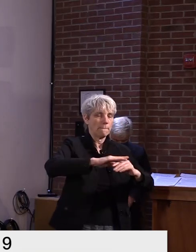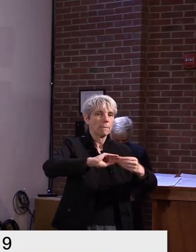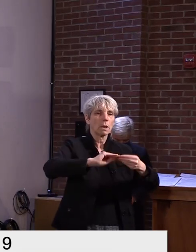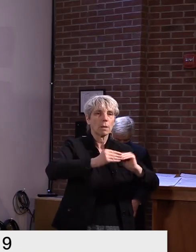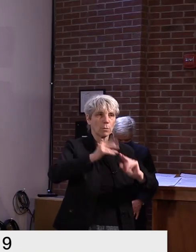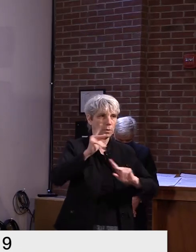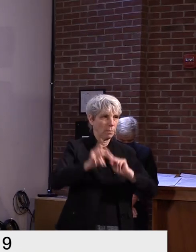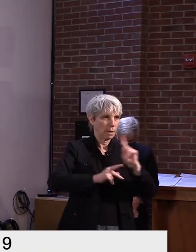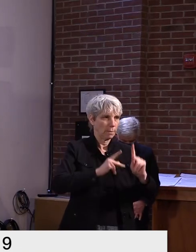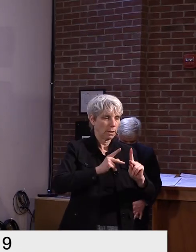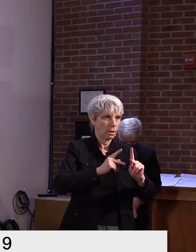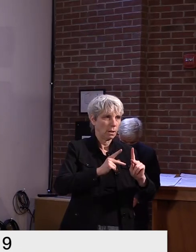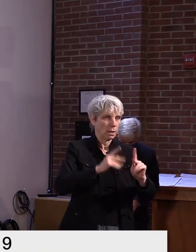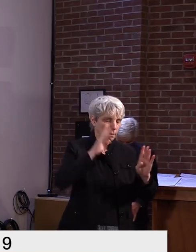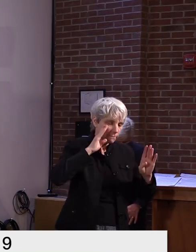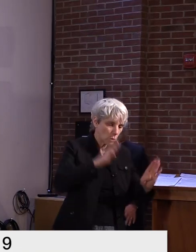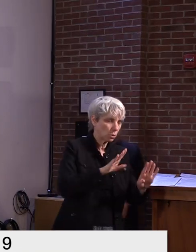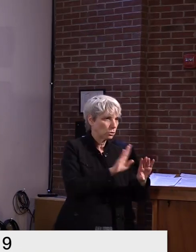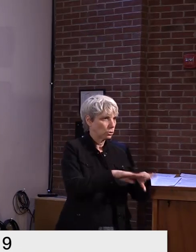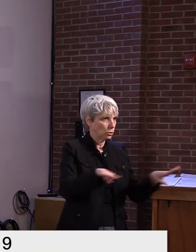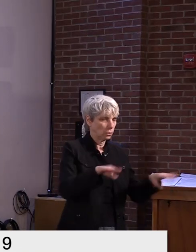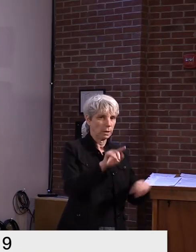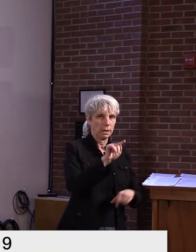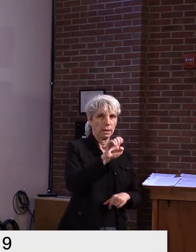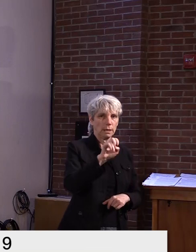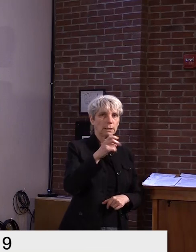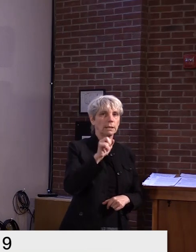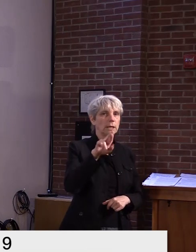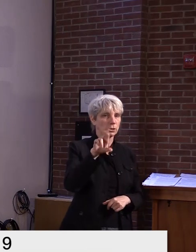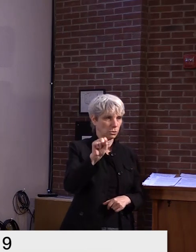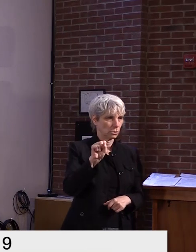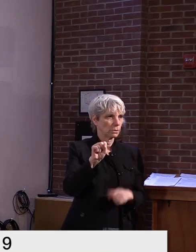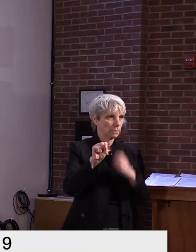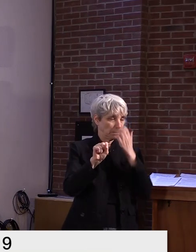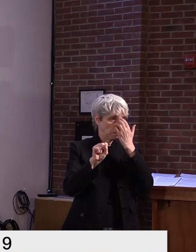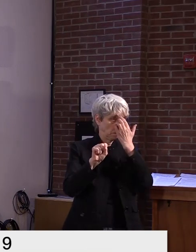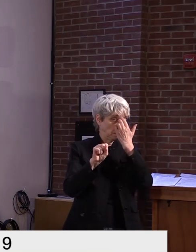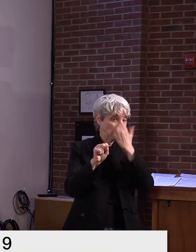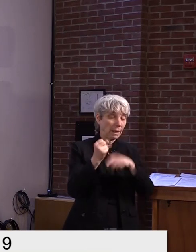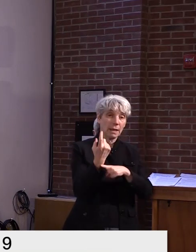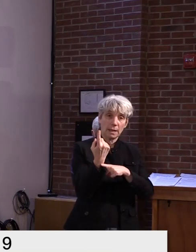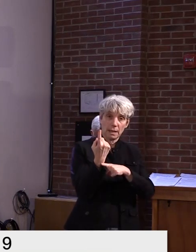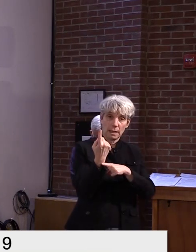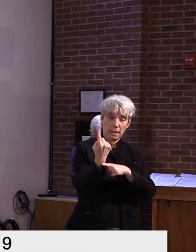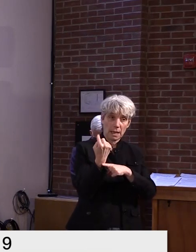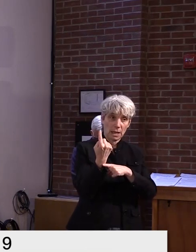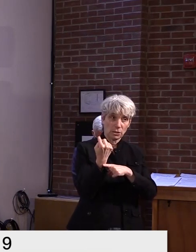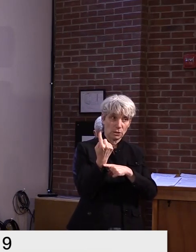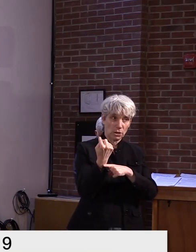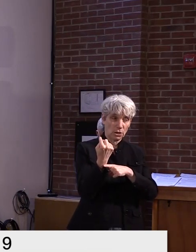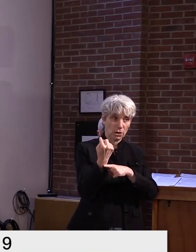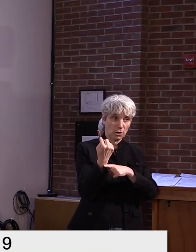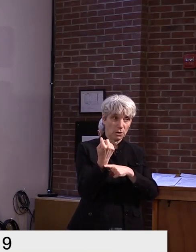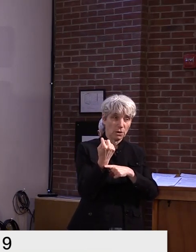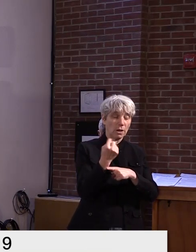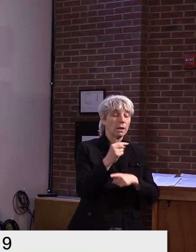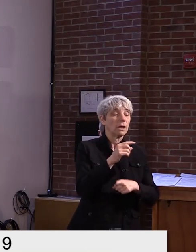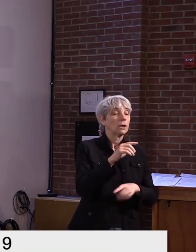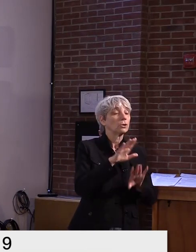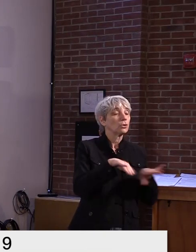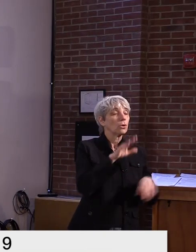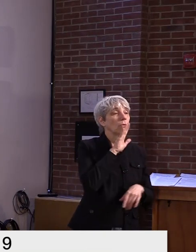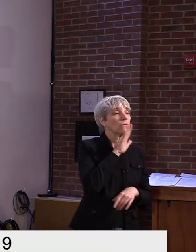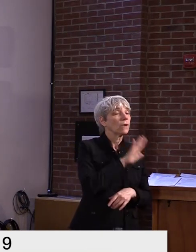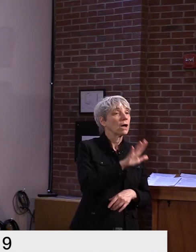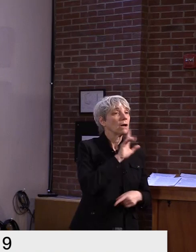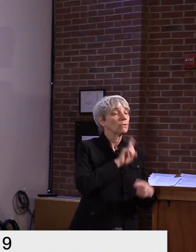teens. To give you some data, last year, only 42.6% of our 5 to